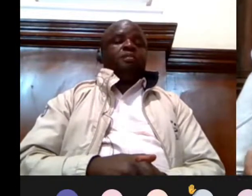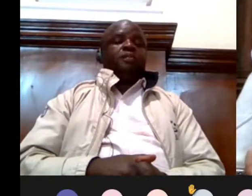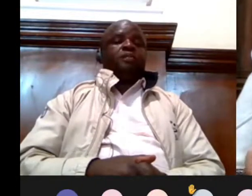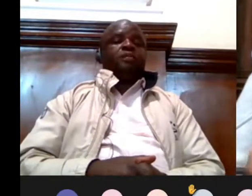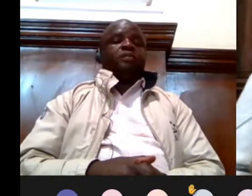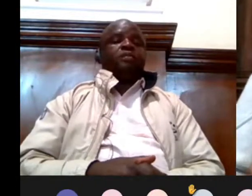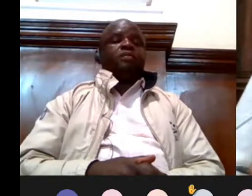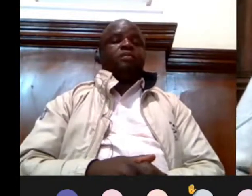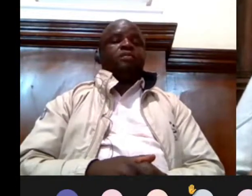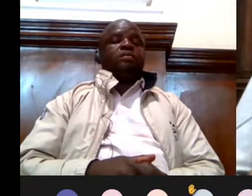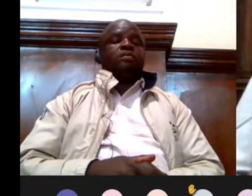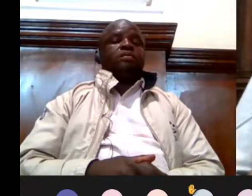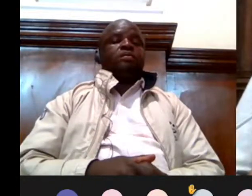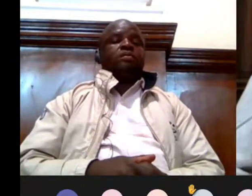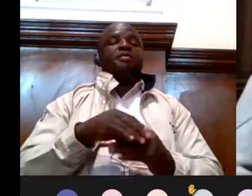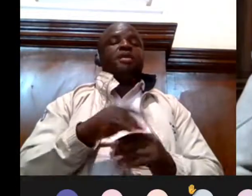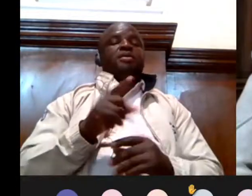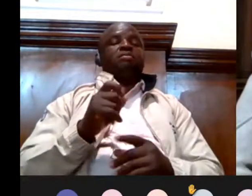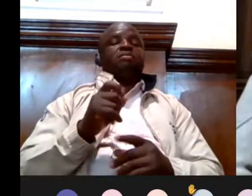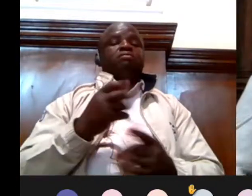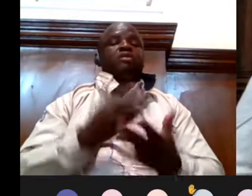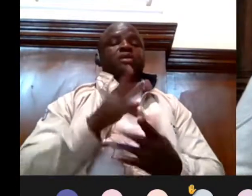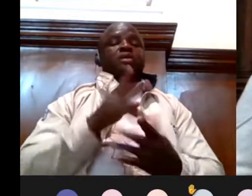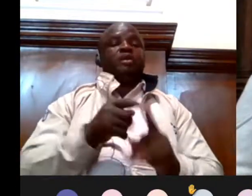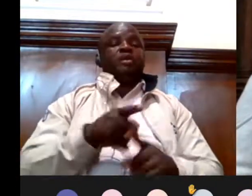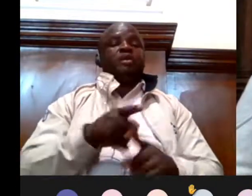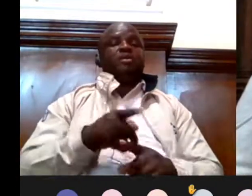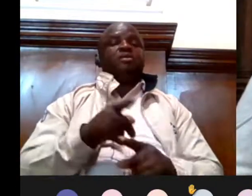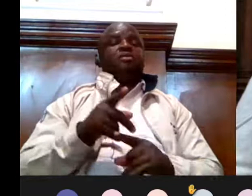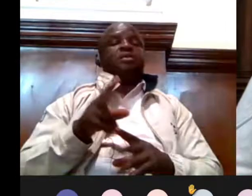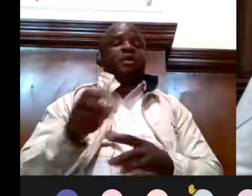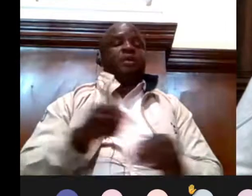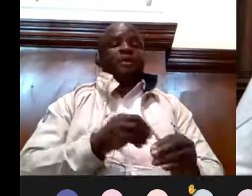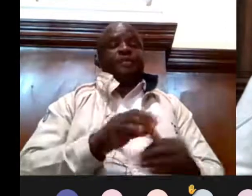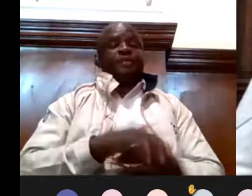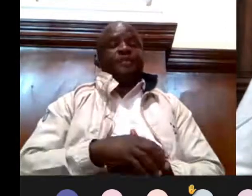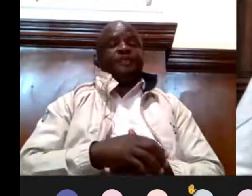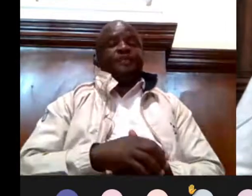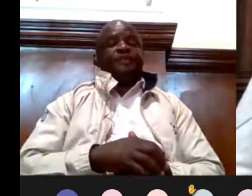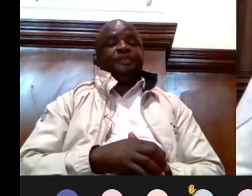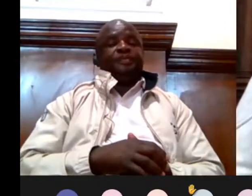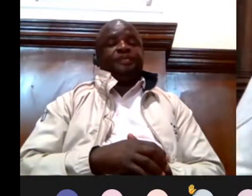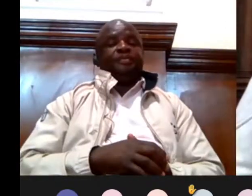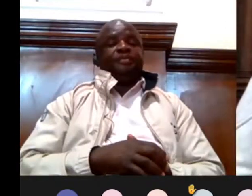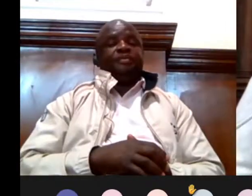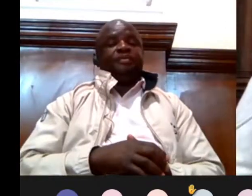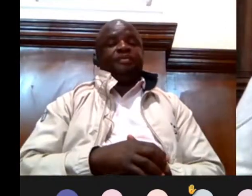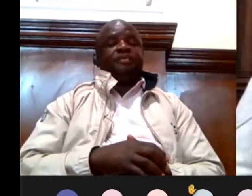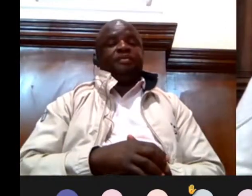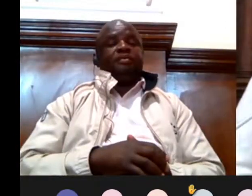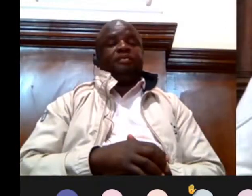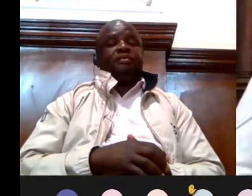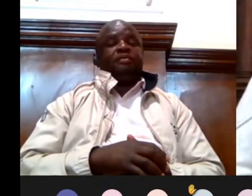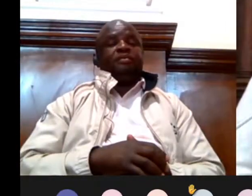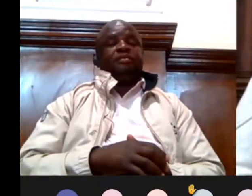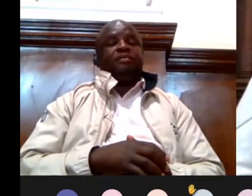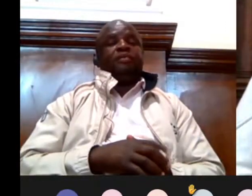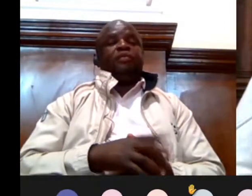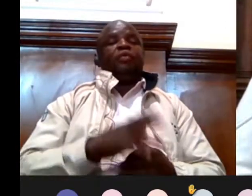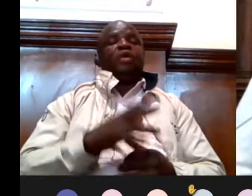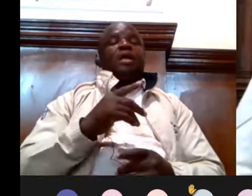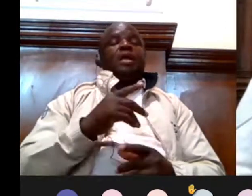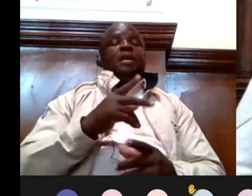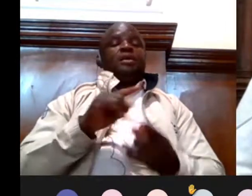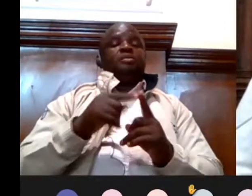Honorable members, can we defer this question? All these other matters that have been raised,